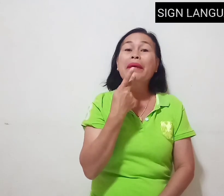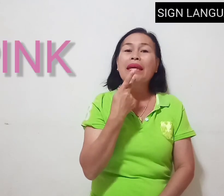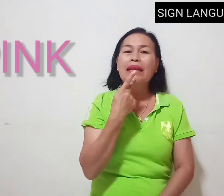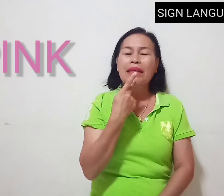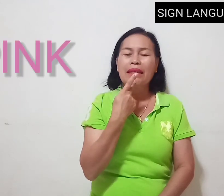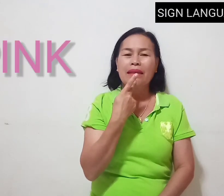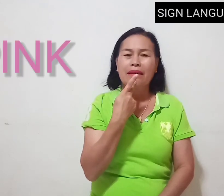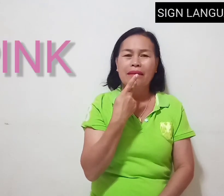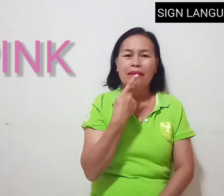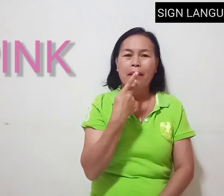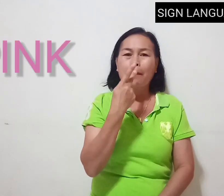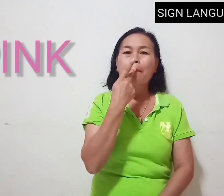Pink.